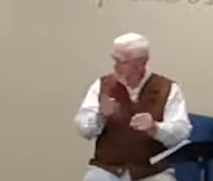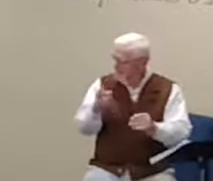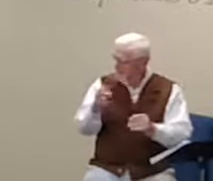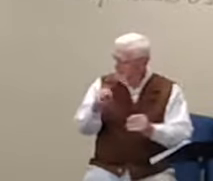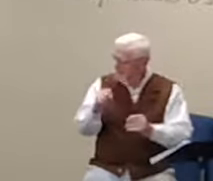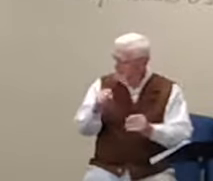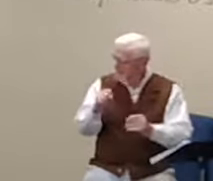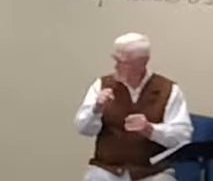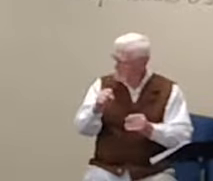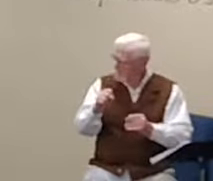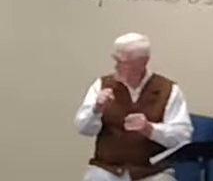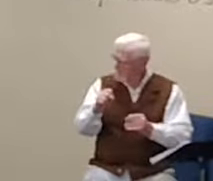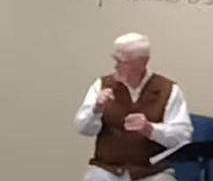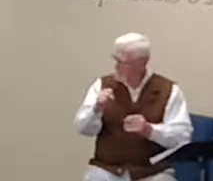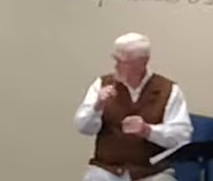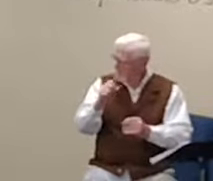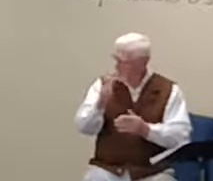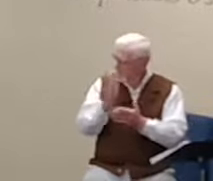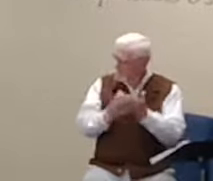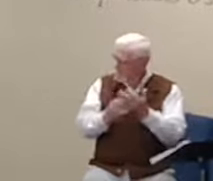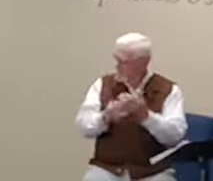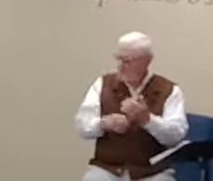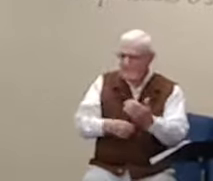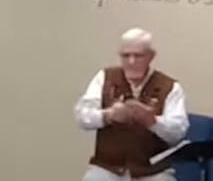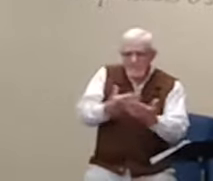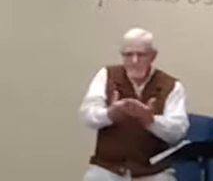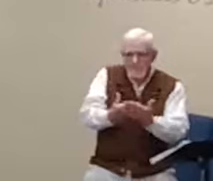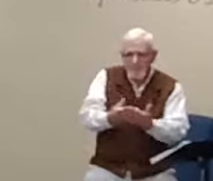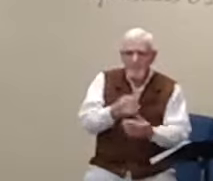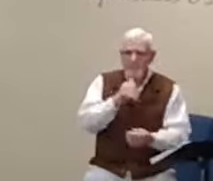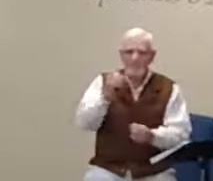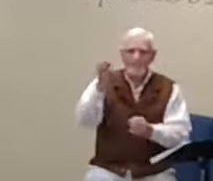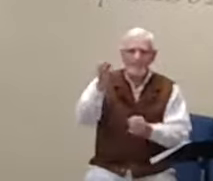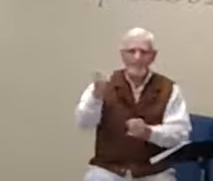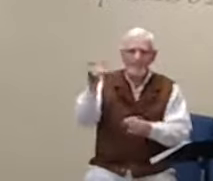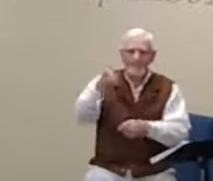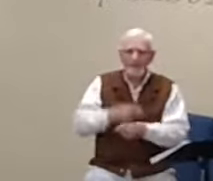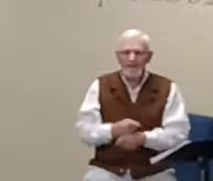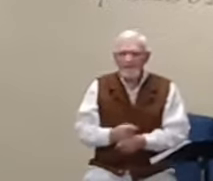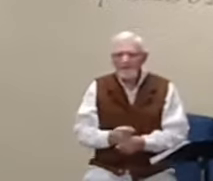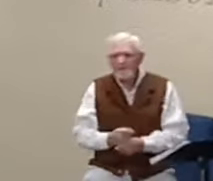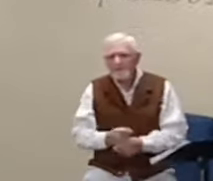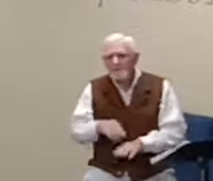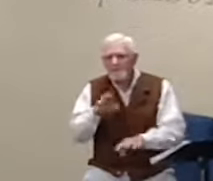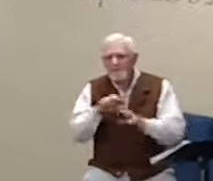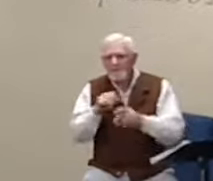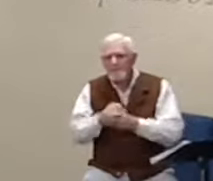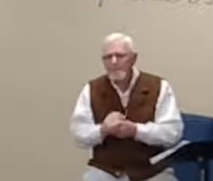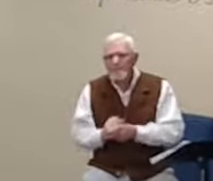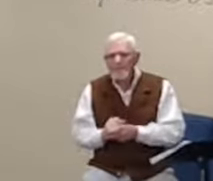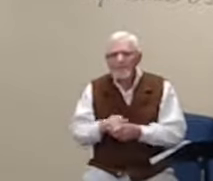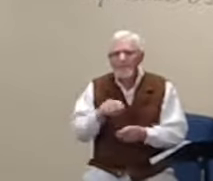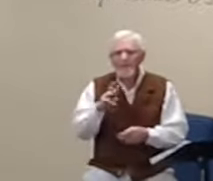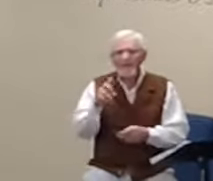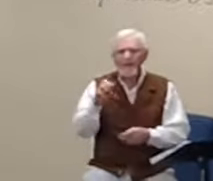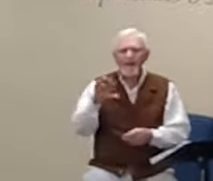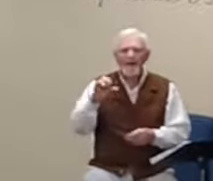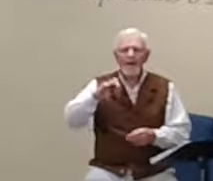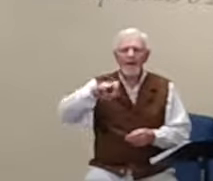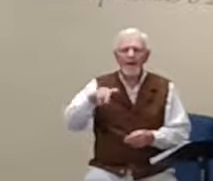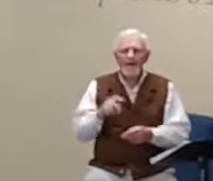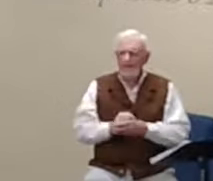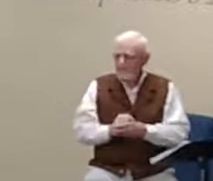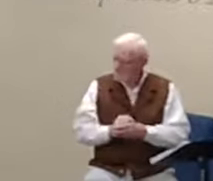and I can tell my testimony since I don't get to preach today. I went to, in 12th grade, I went to a Wilds camp associated with Bob